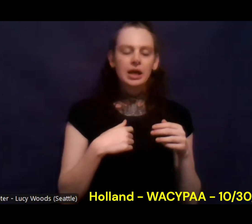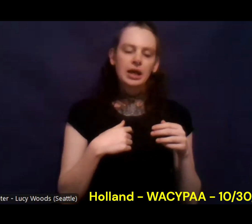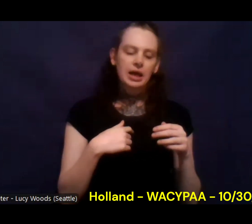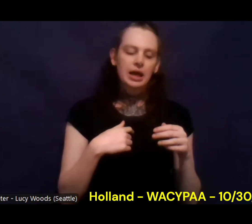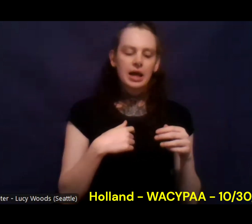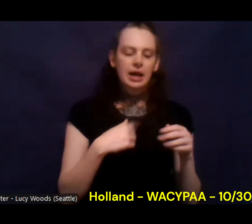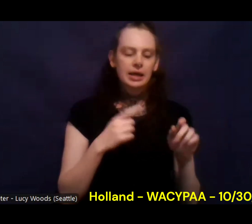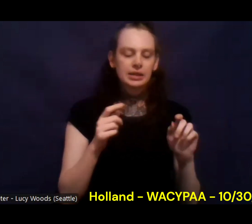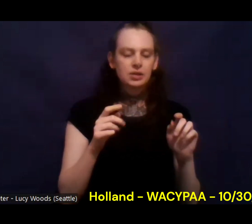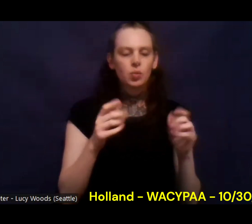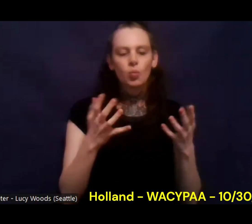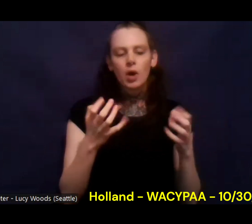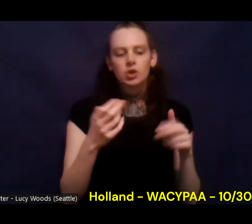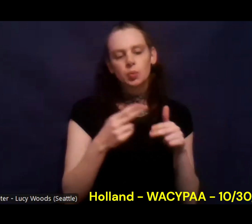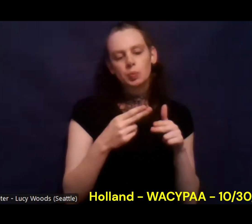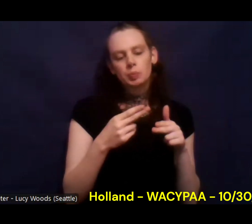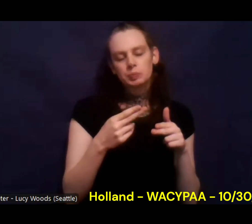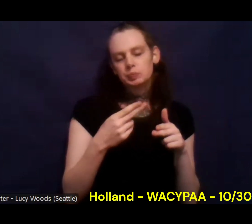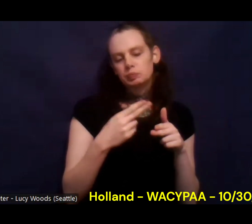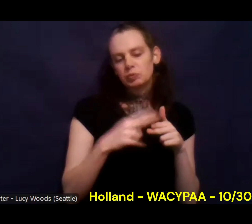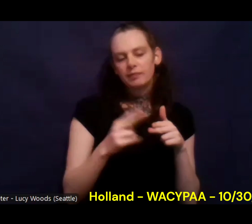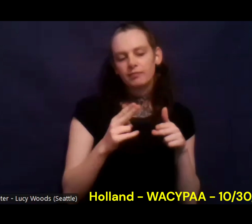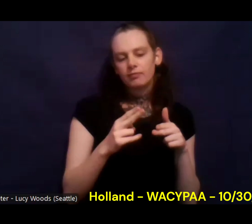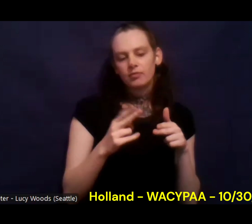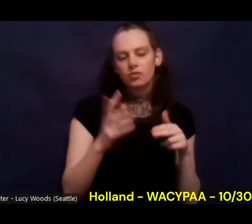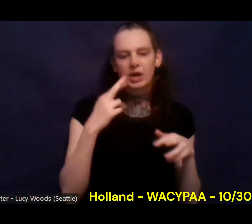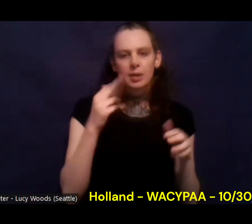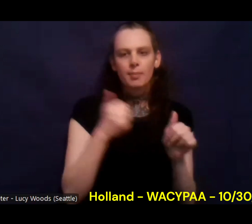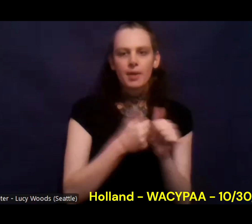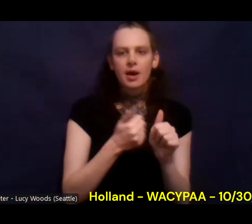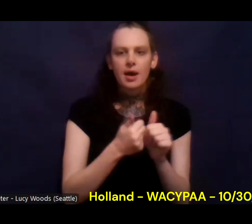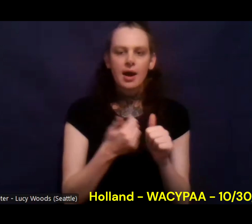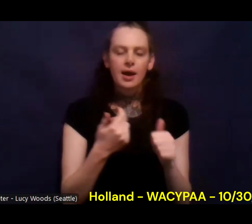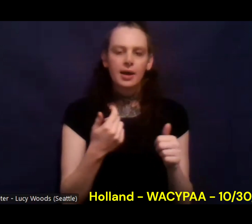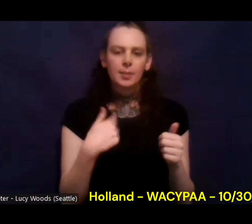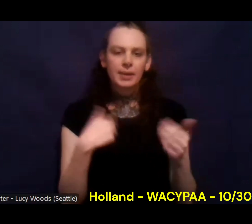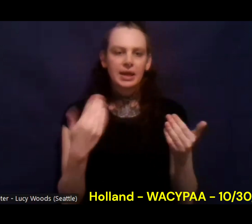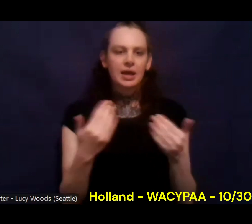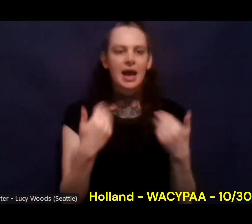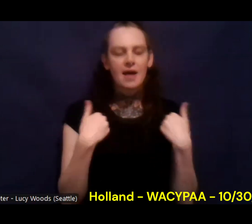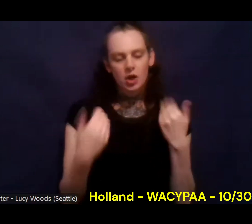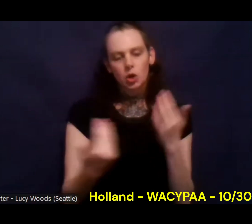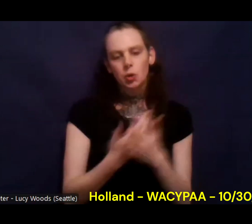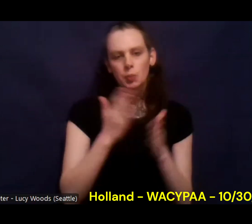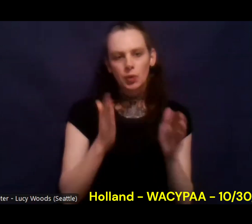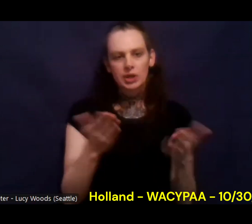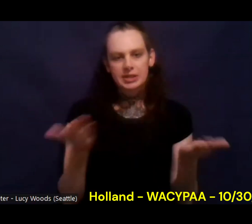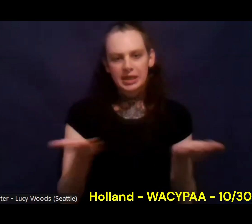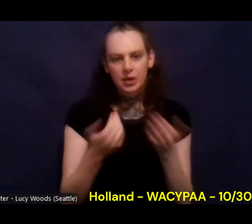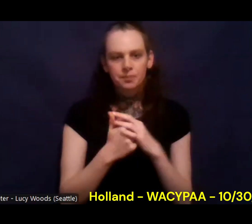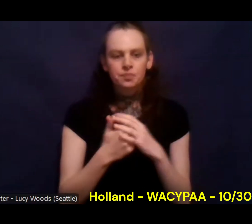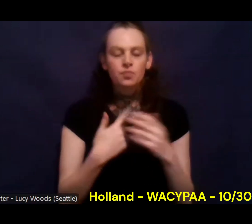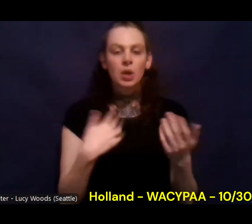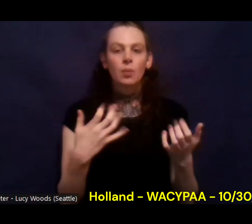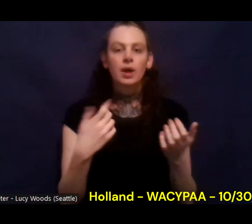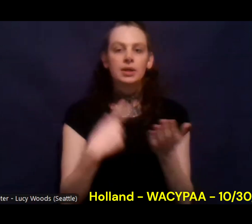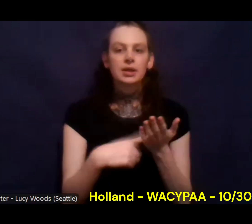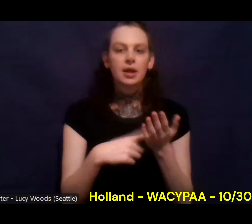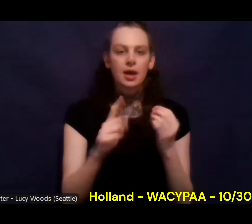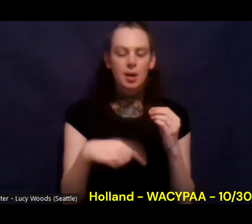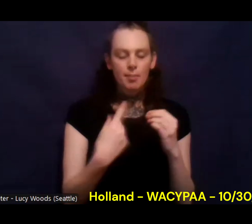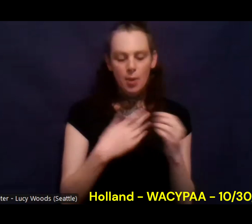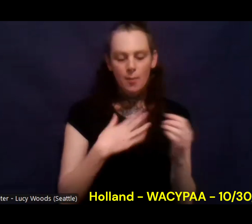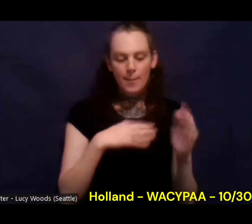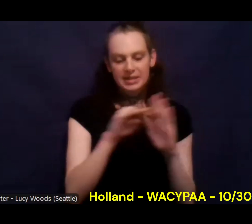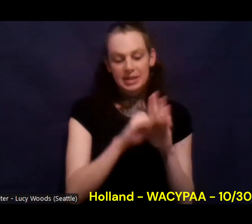me to like 29, because we do have a new person here. So I'm going to talk about what my steps looked like this time getting sober,